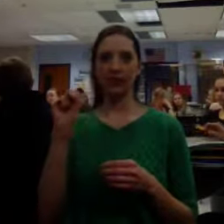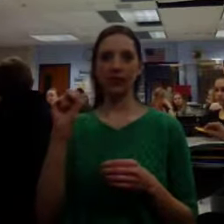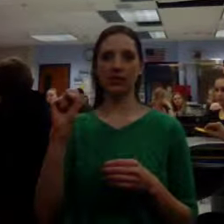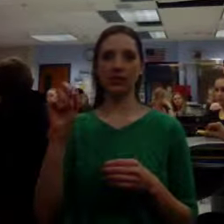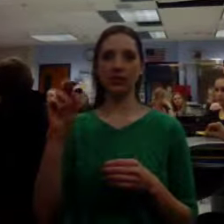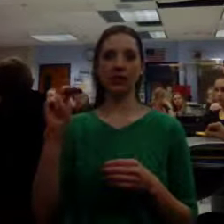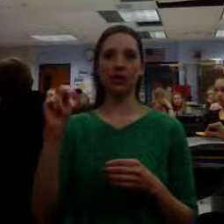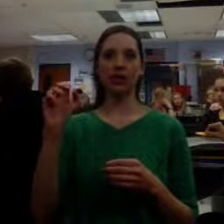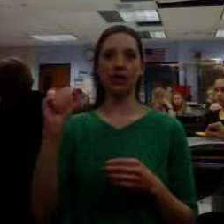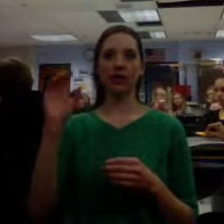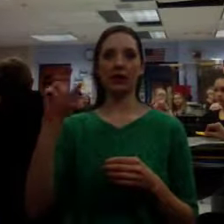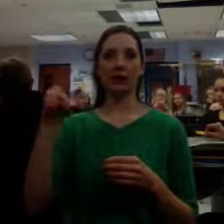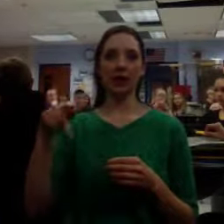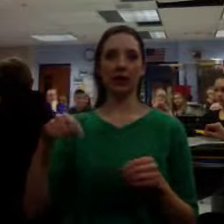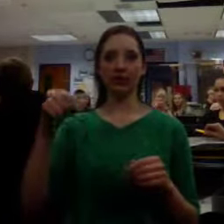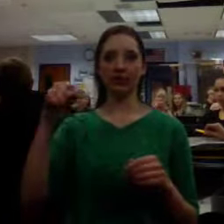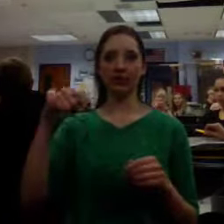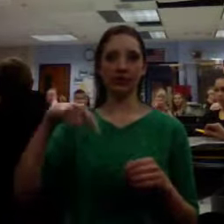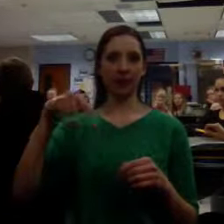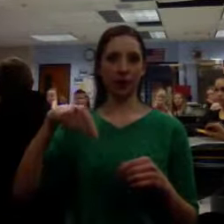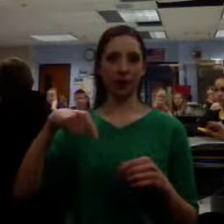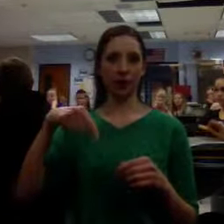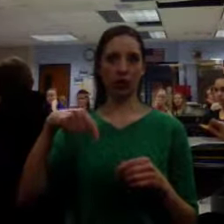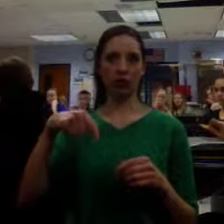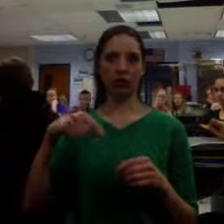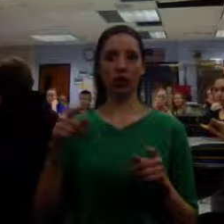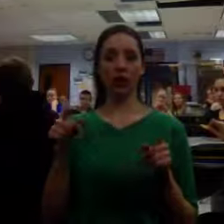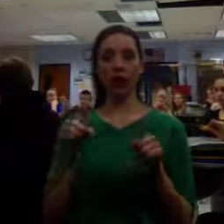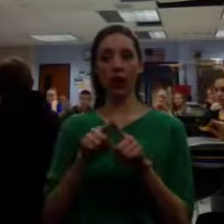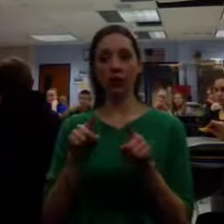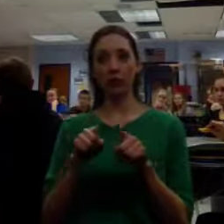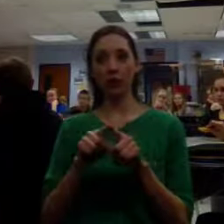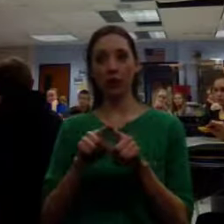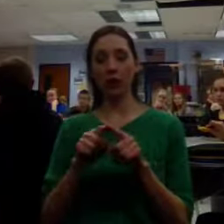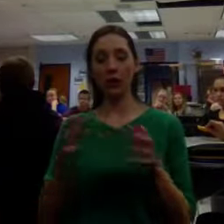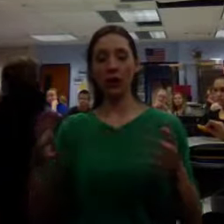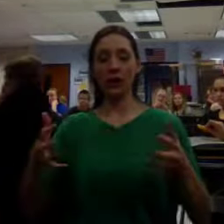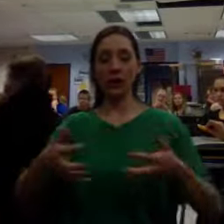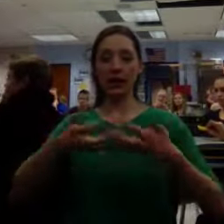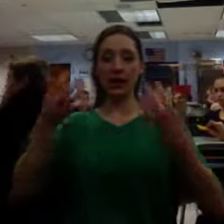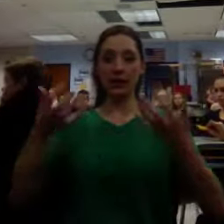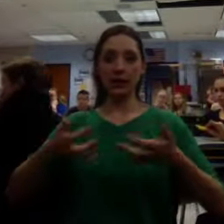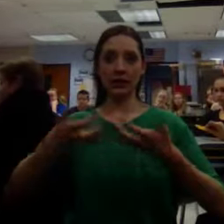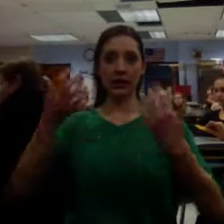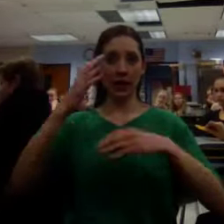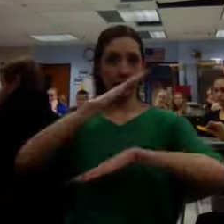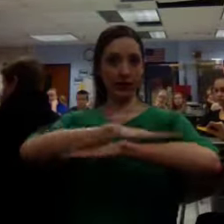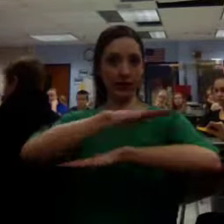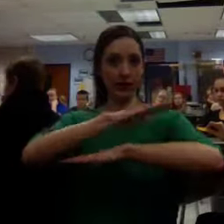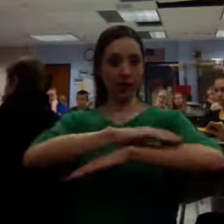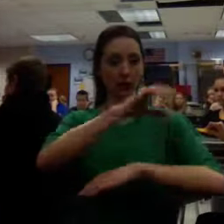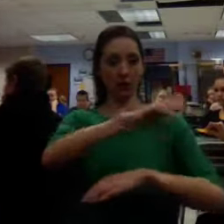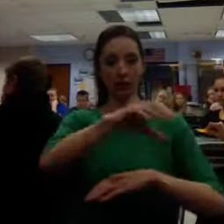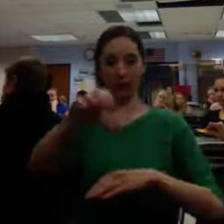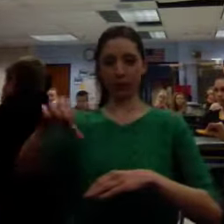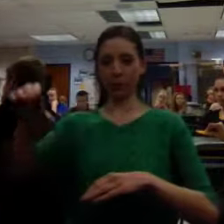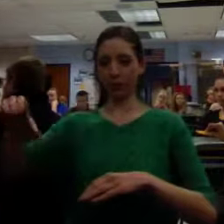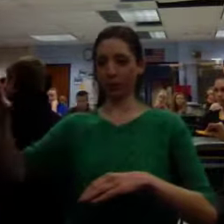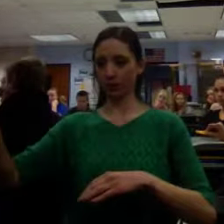bar for you to choose for your pizza, as well as for a